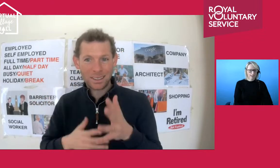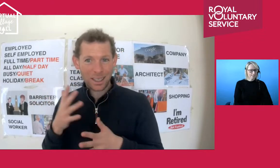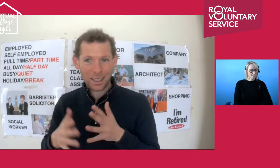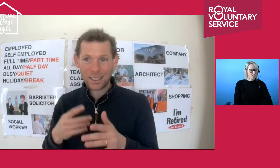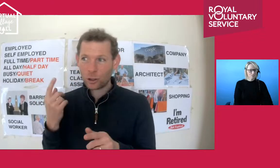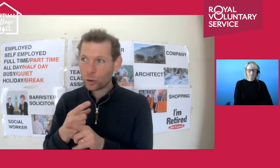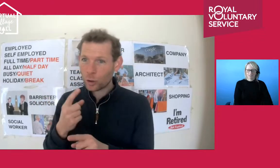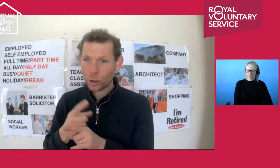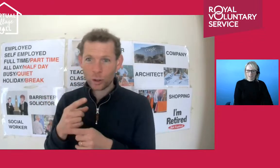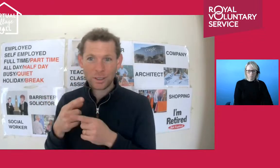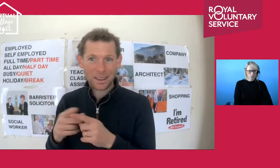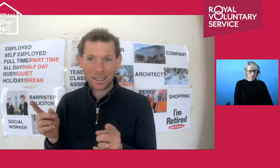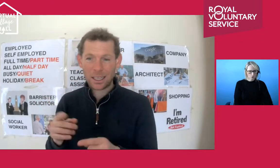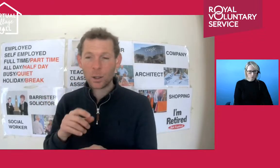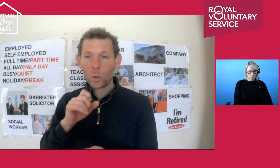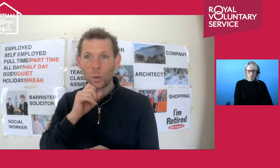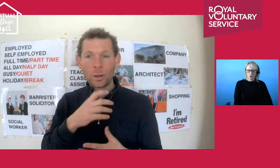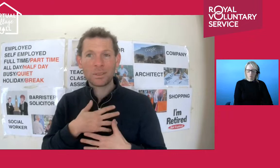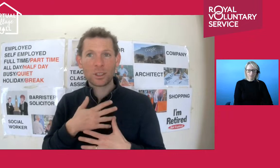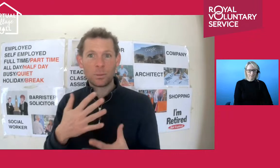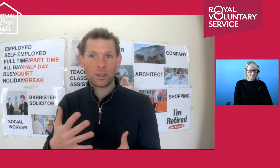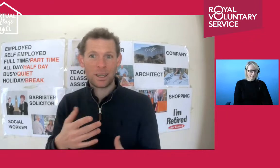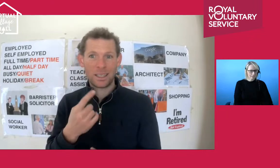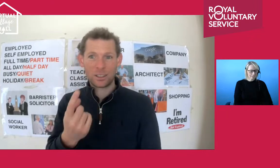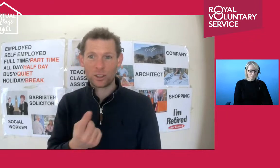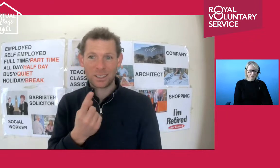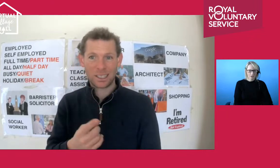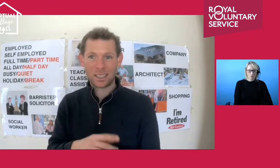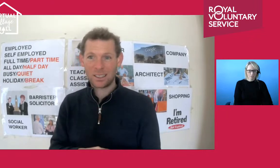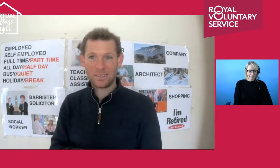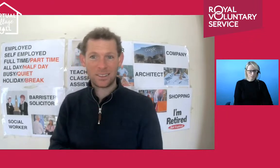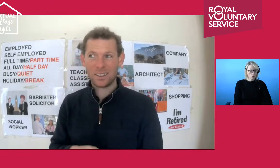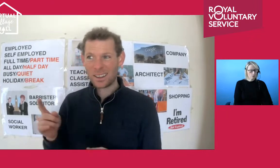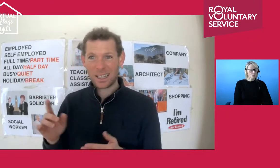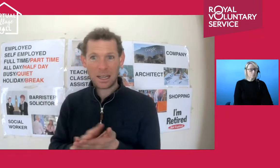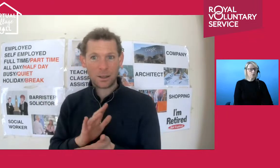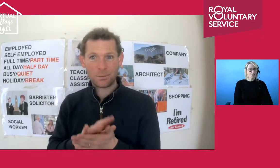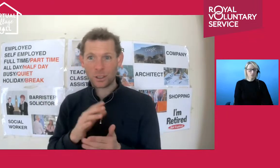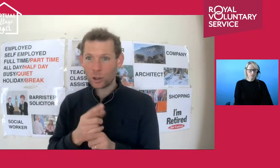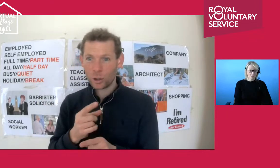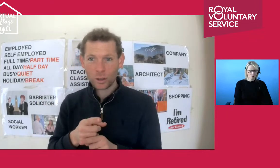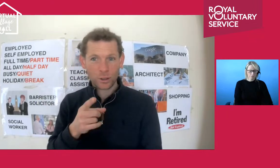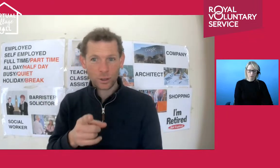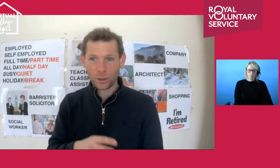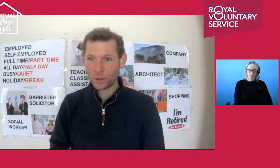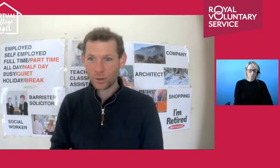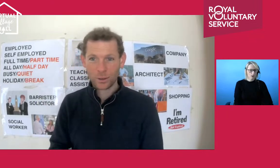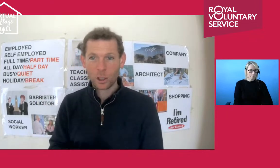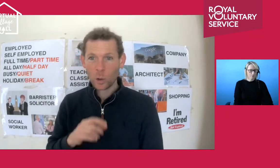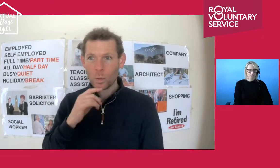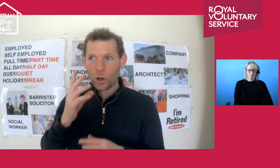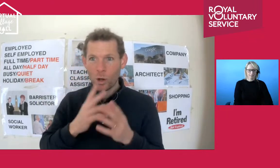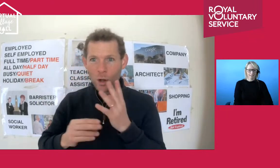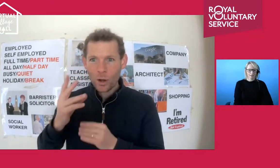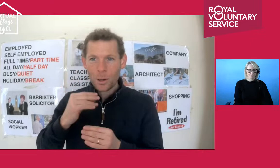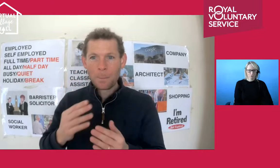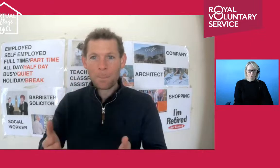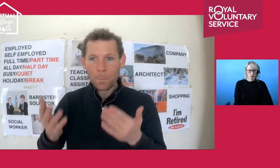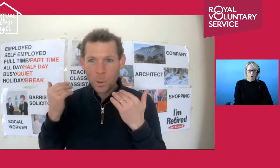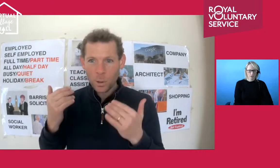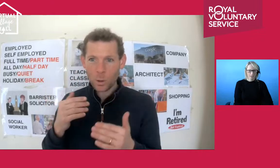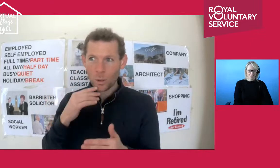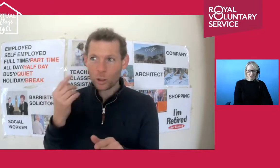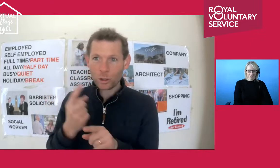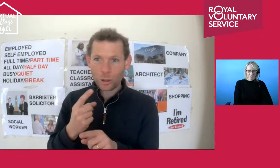go ahead, just sign what you know, talk about these things, and honestly, you will surprise yourself. They will be so happy that you've made the effort